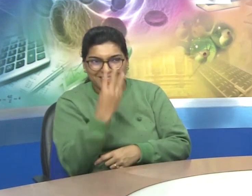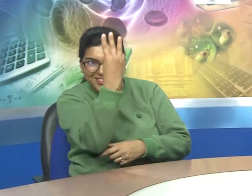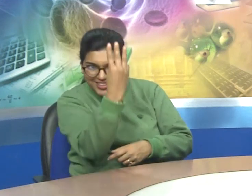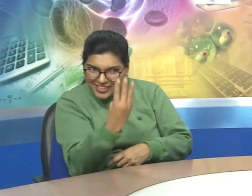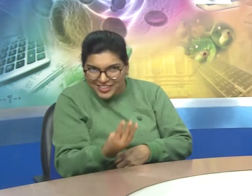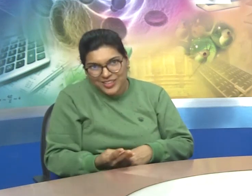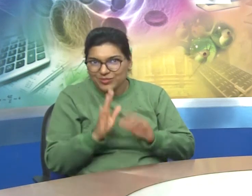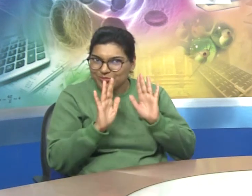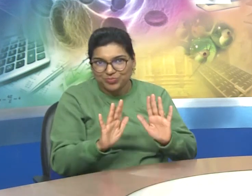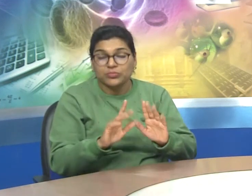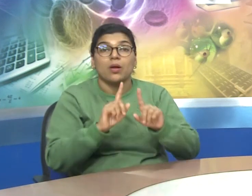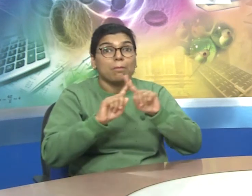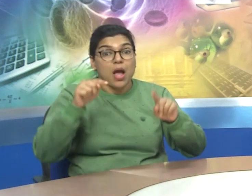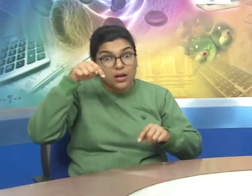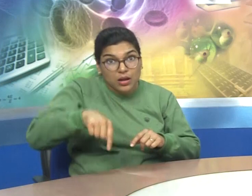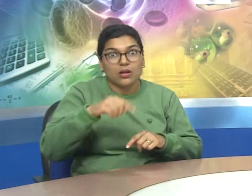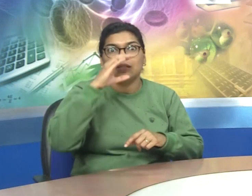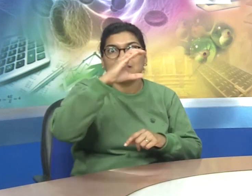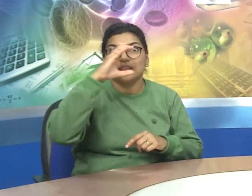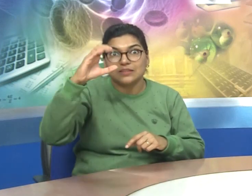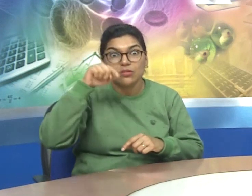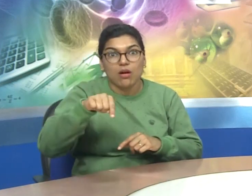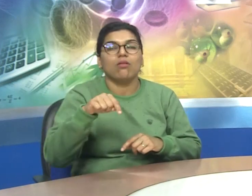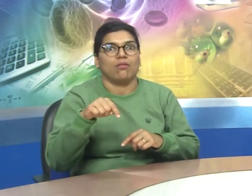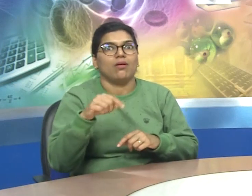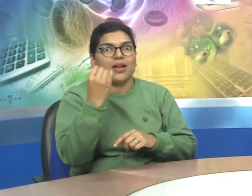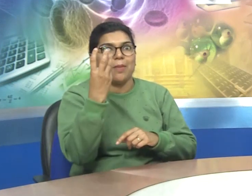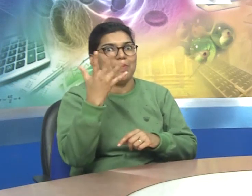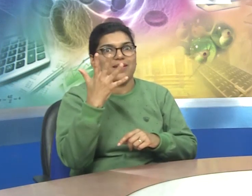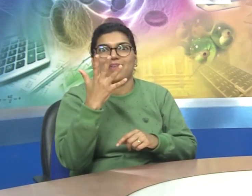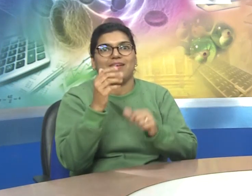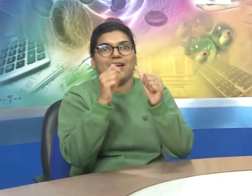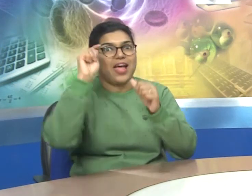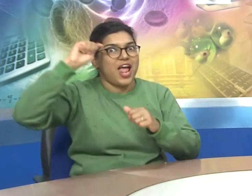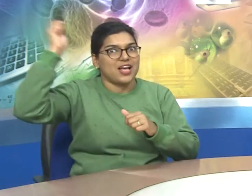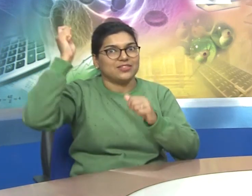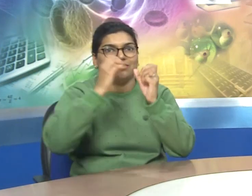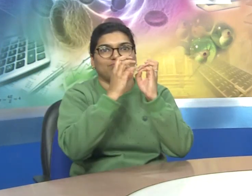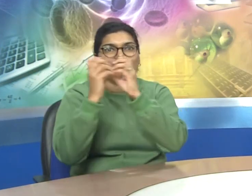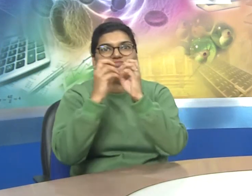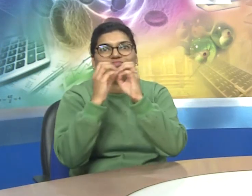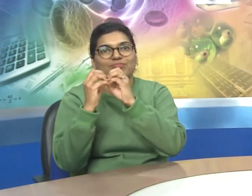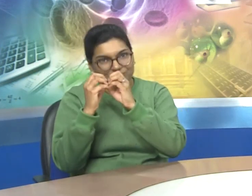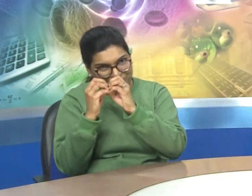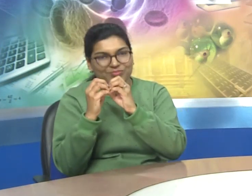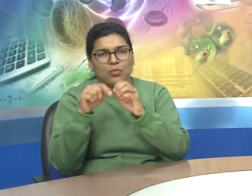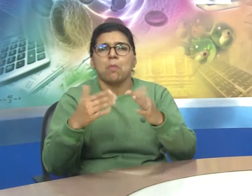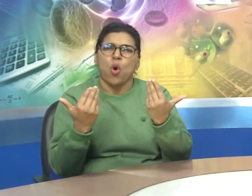here you can see the table, which is the classification used for